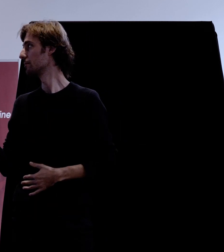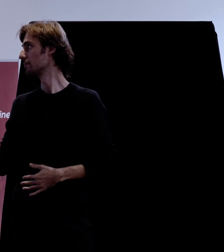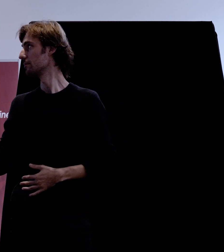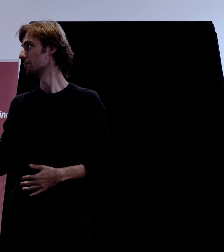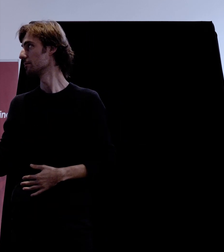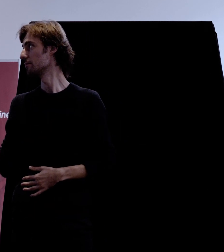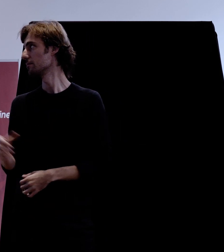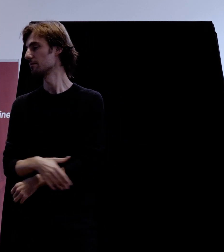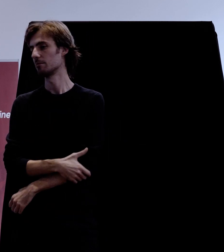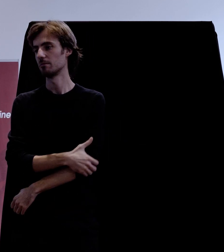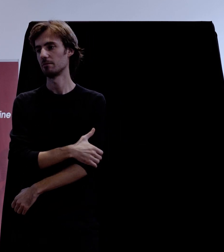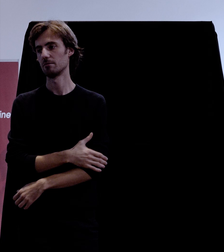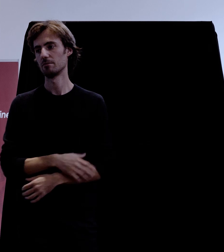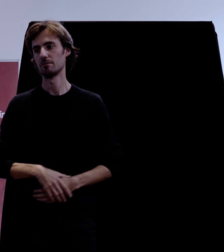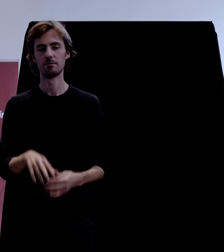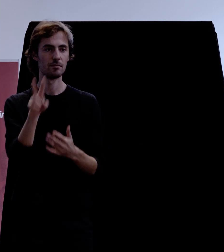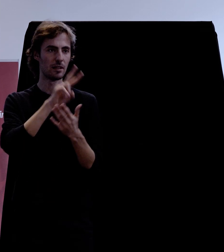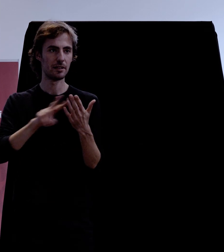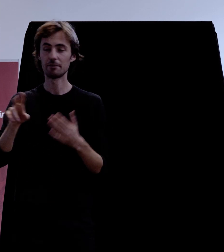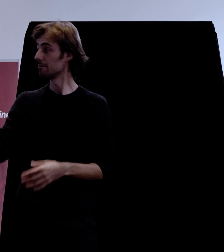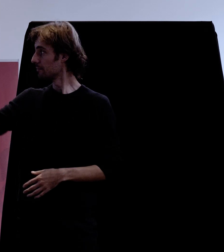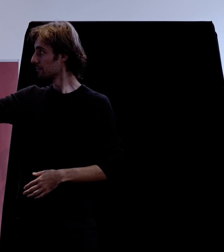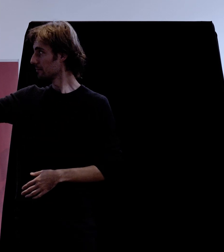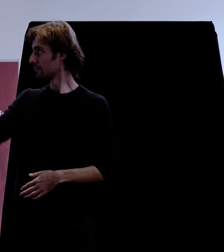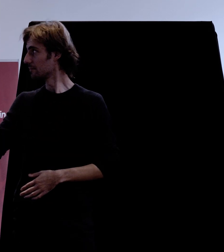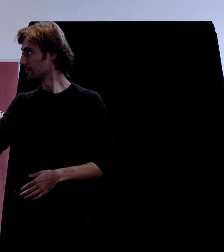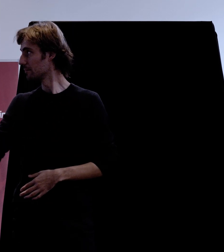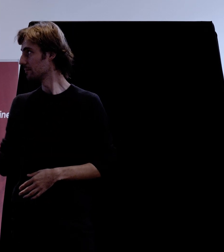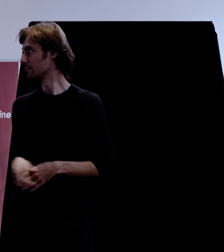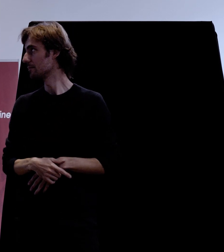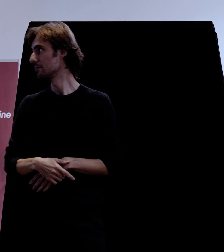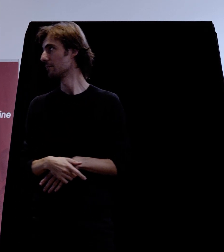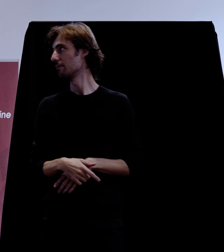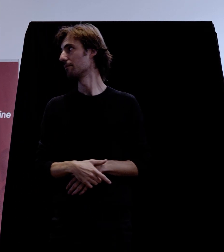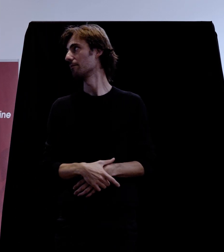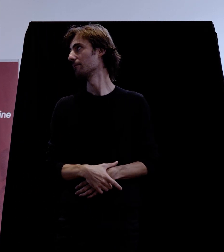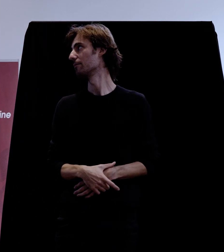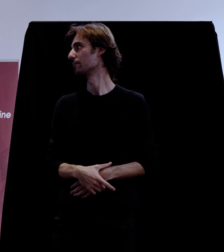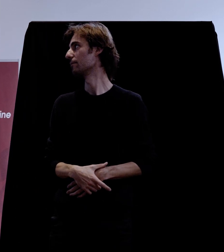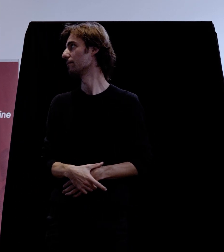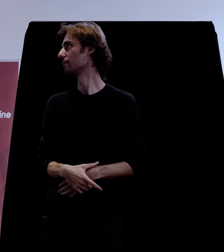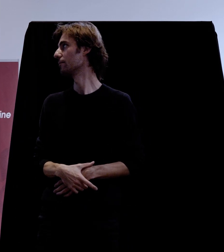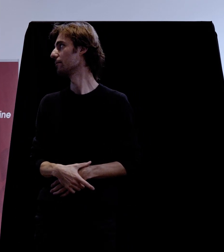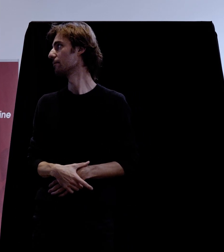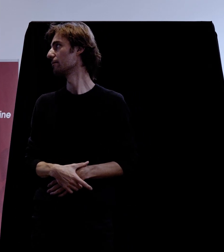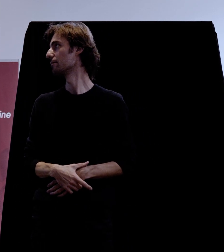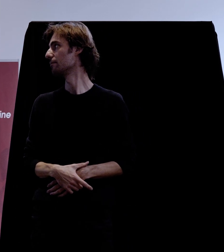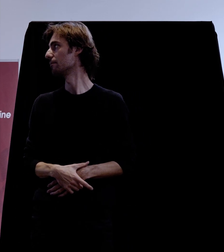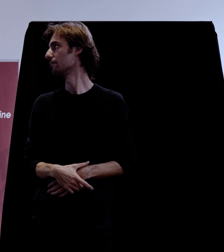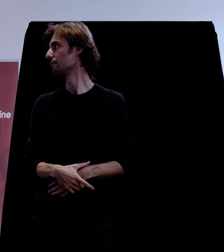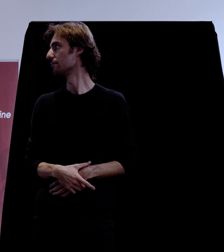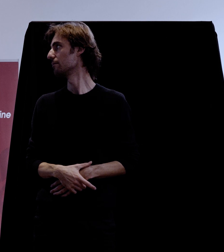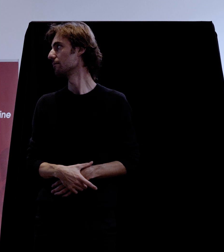of behavior that's reliably identified in groups of children with known genetic disorders and is